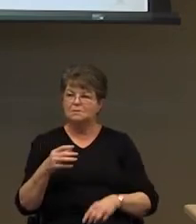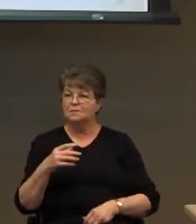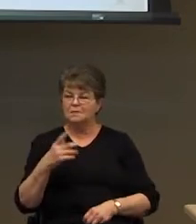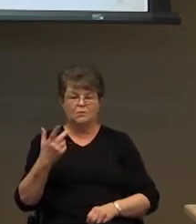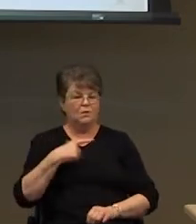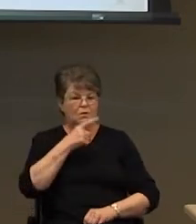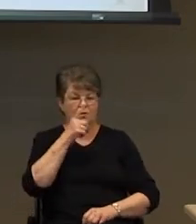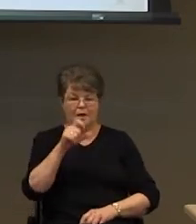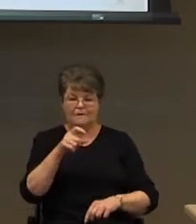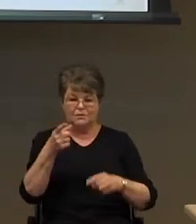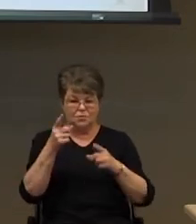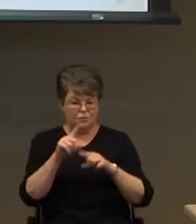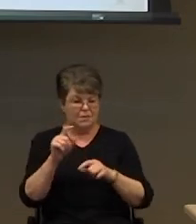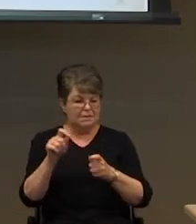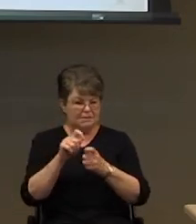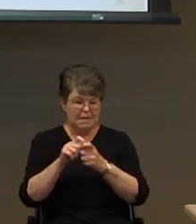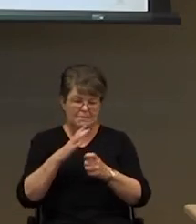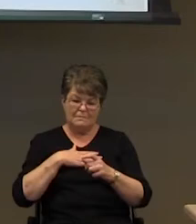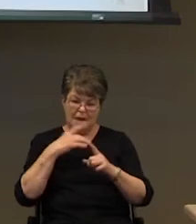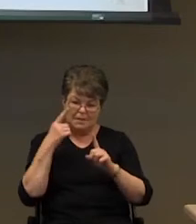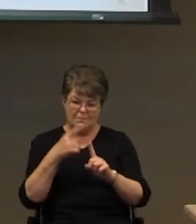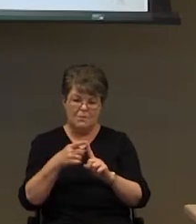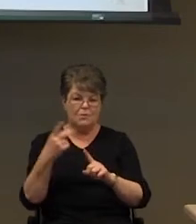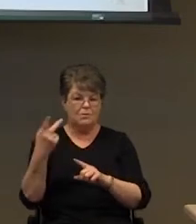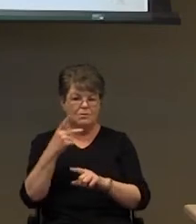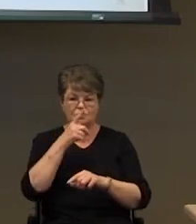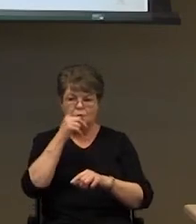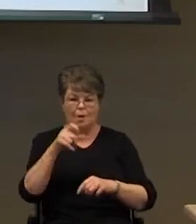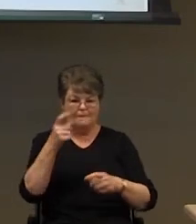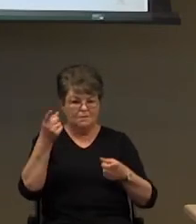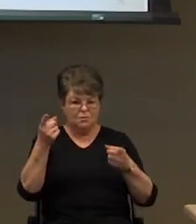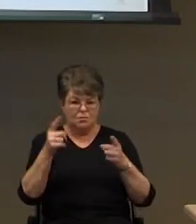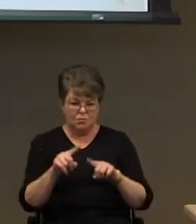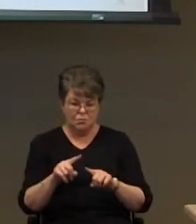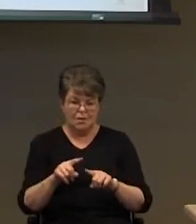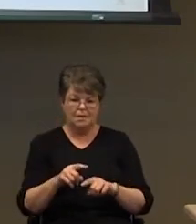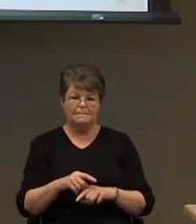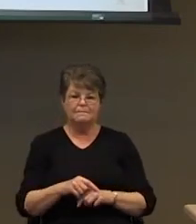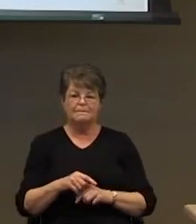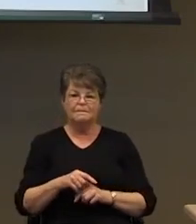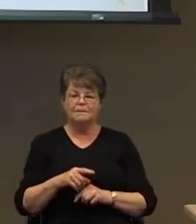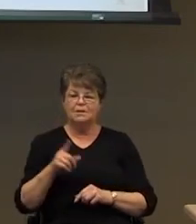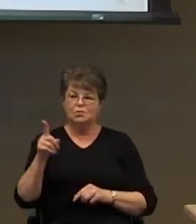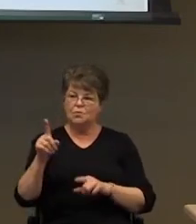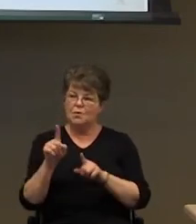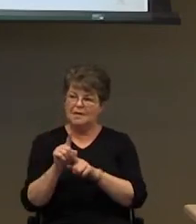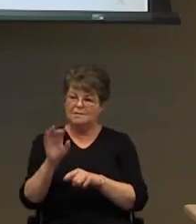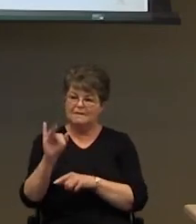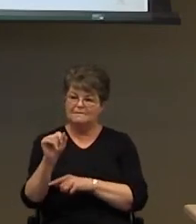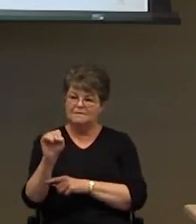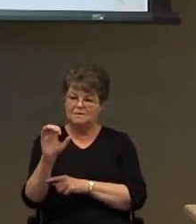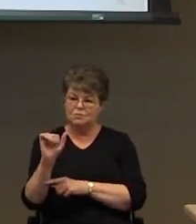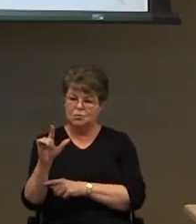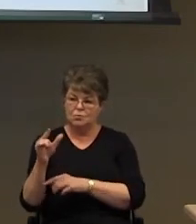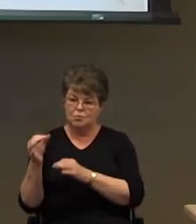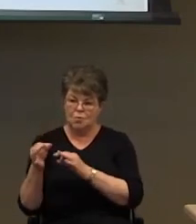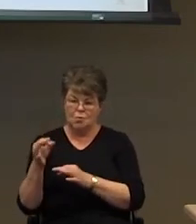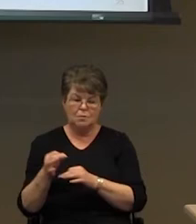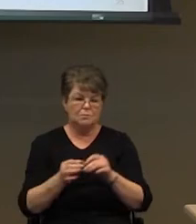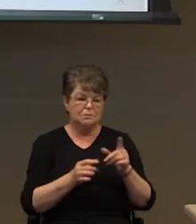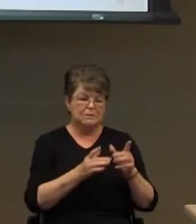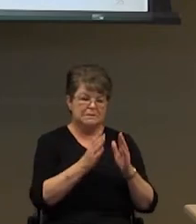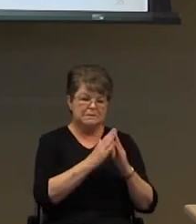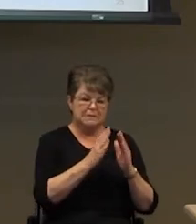agree. Exactly. That's exactly my point. It is you as the fiscal court, right, and you as the city commission and